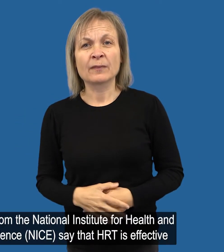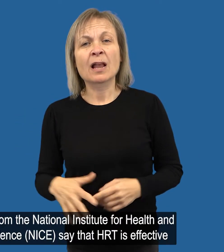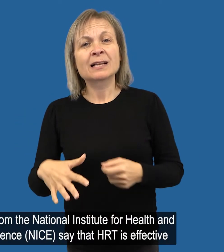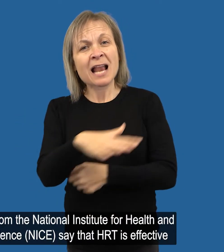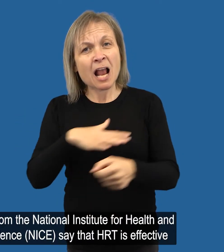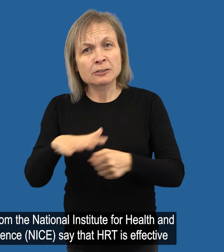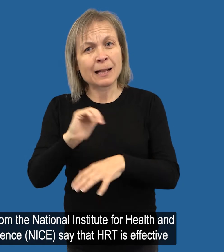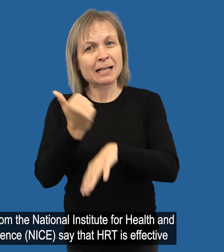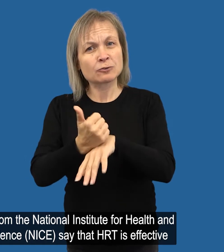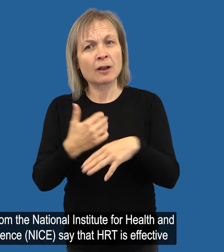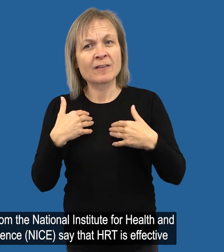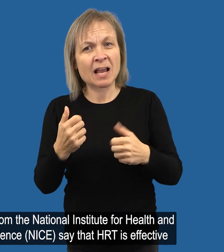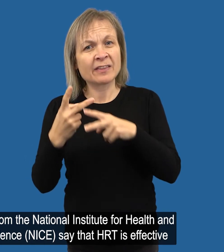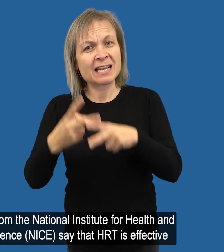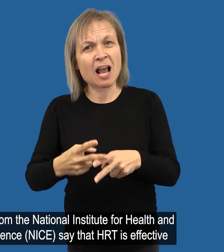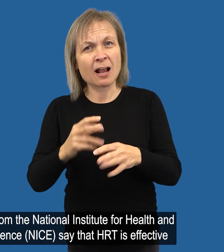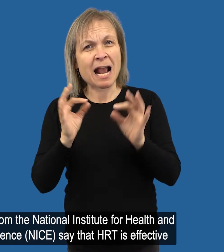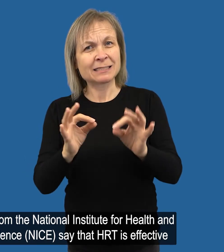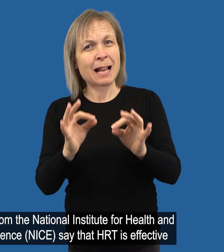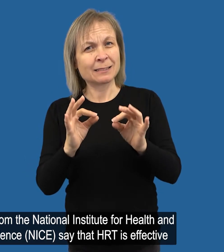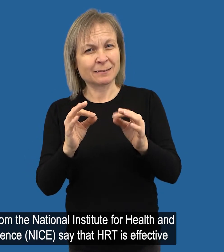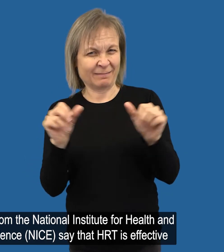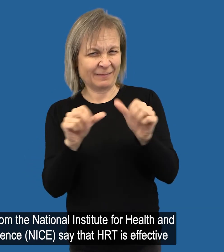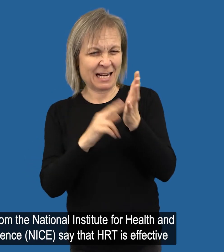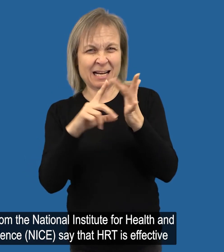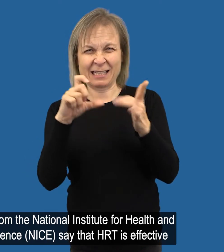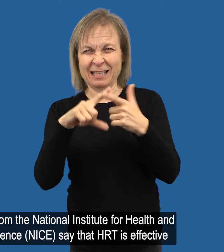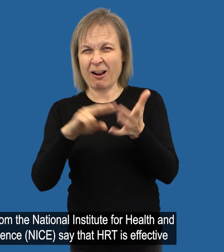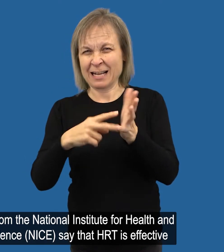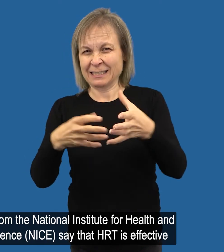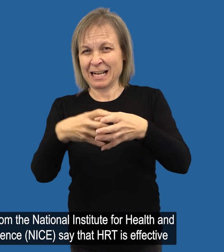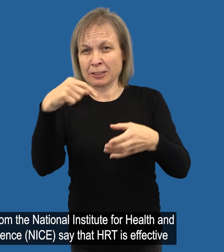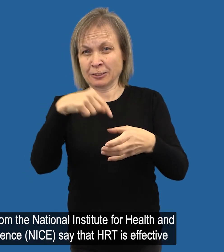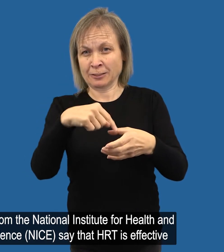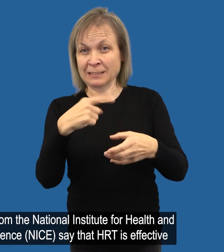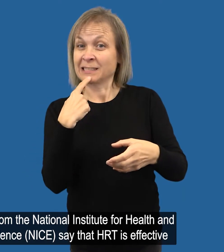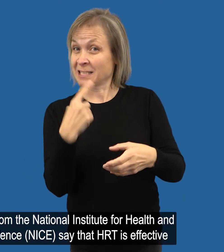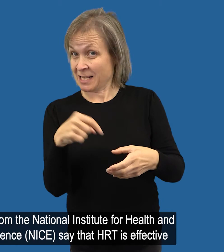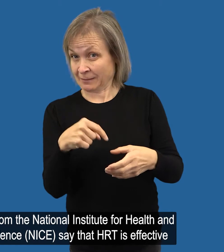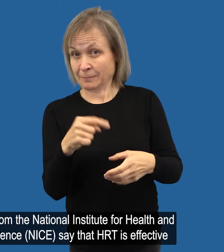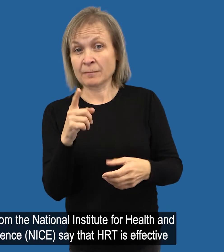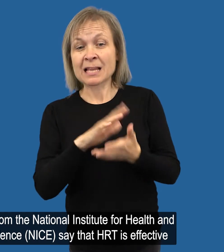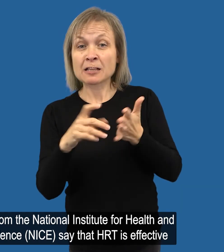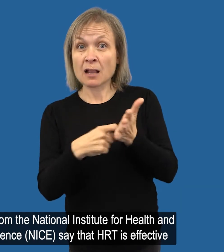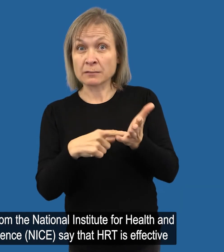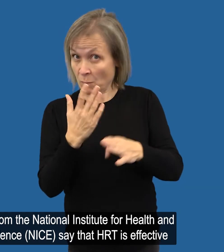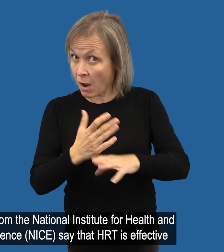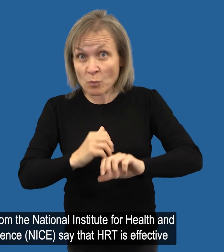Guidelines from the National Institute of Health and Care Excellence, NICE, say that HRT is effective